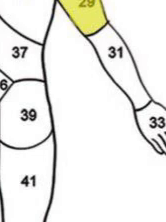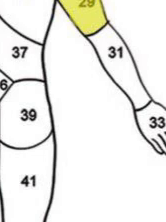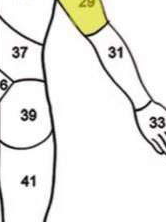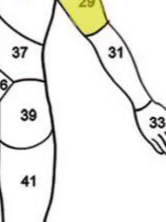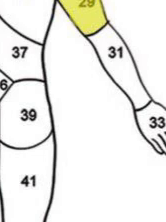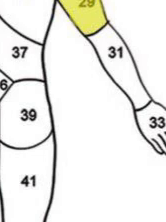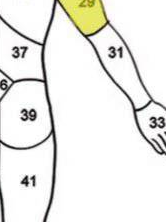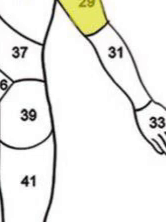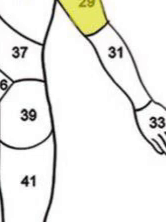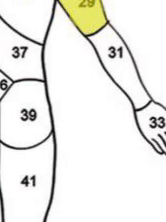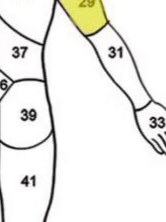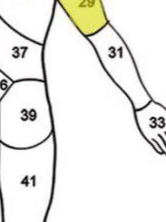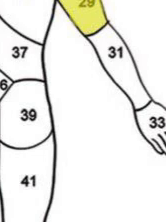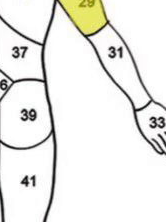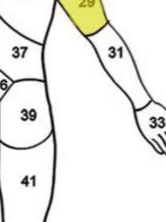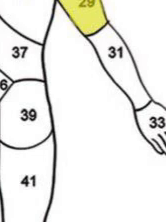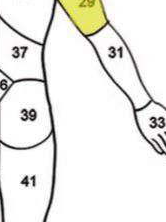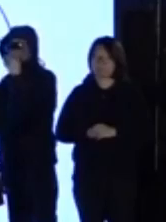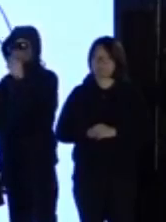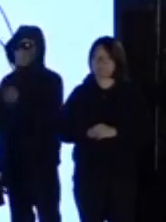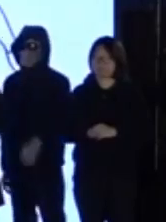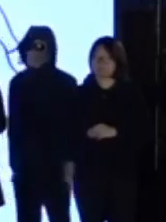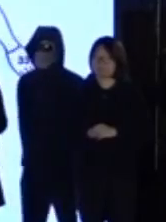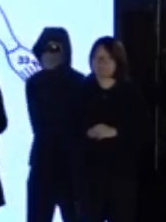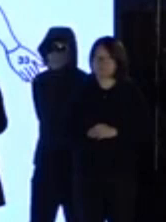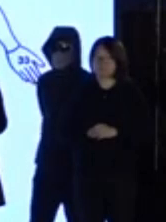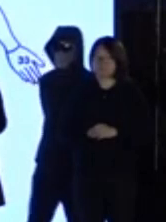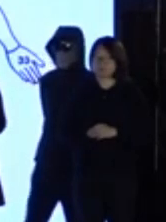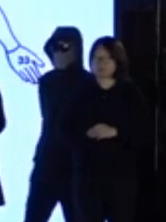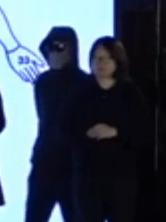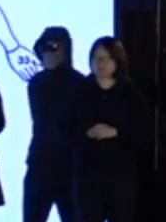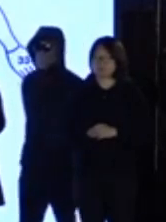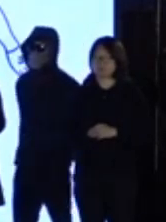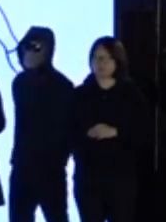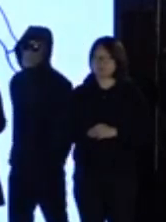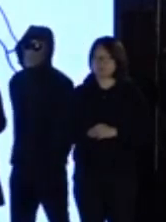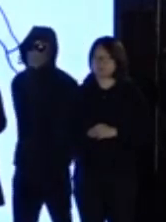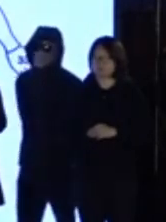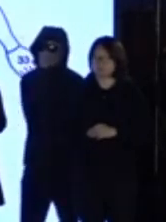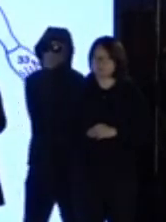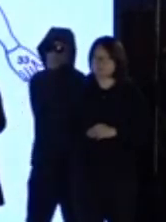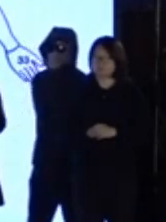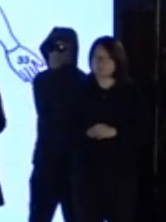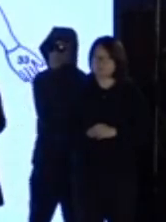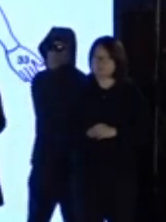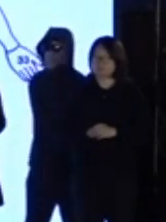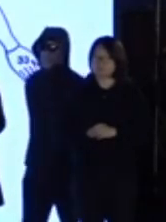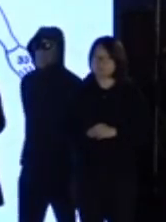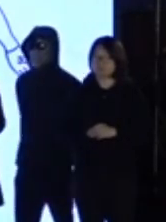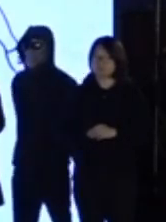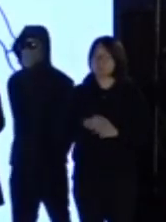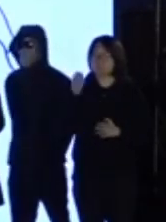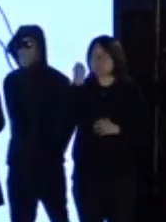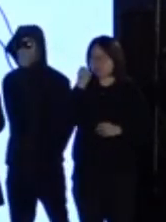Third, the closer one remains in contact with tear smoke, the more worrying his or her situation is. Our survey collected